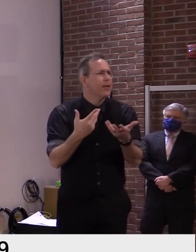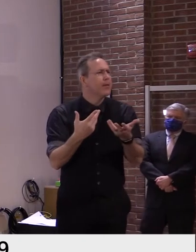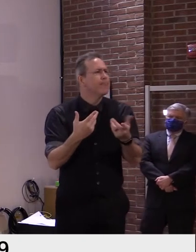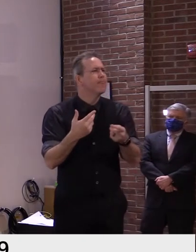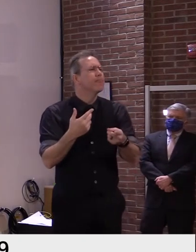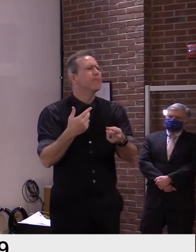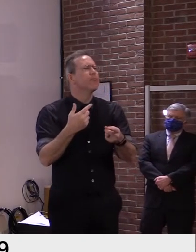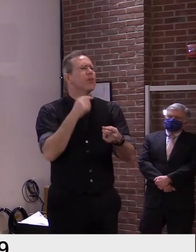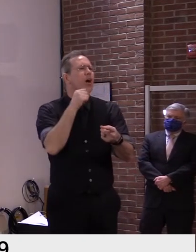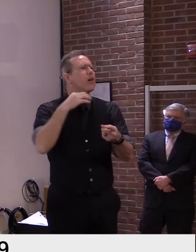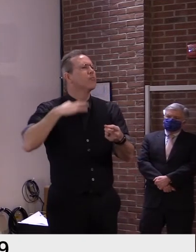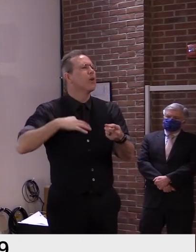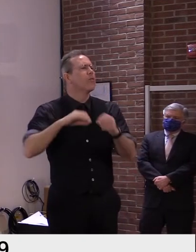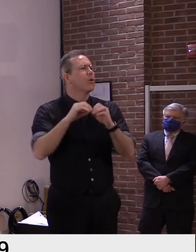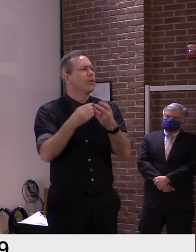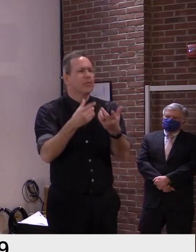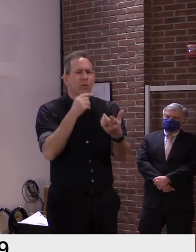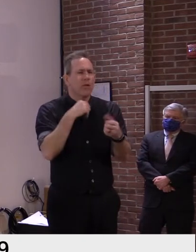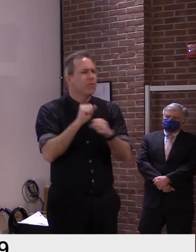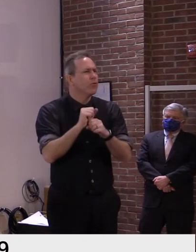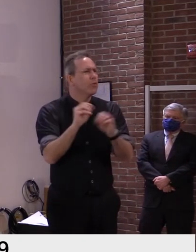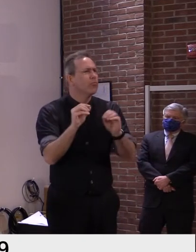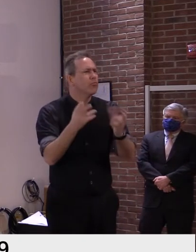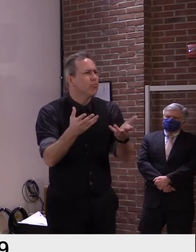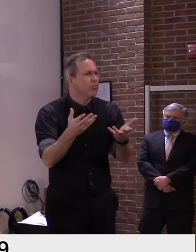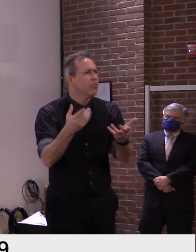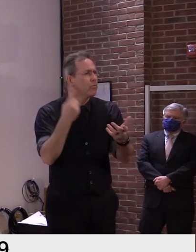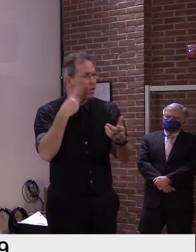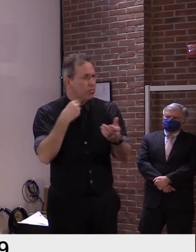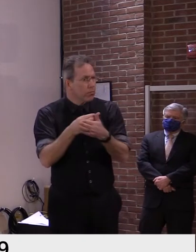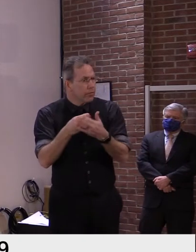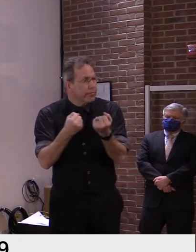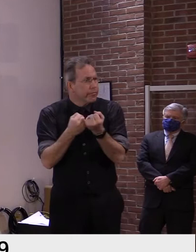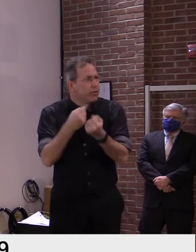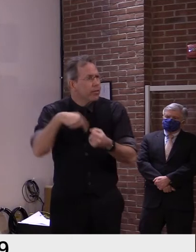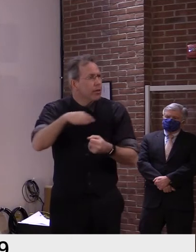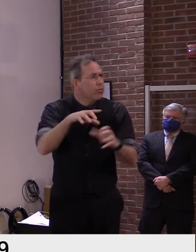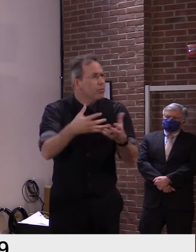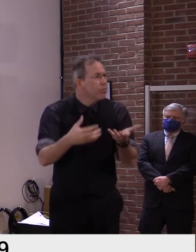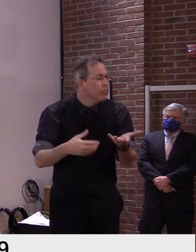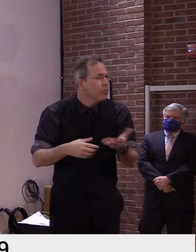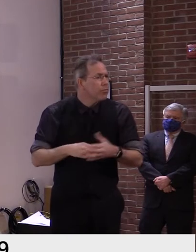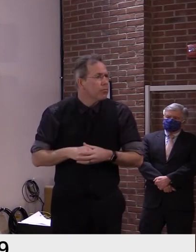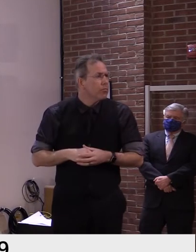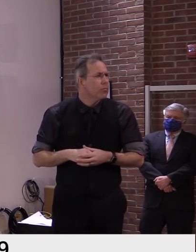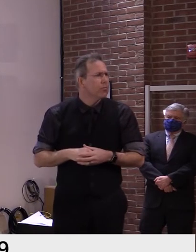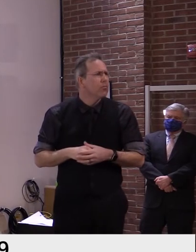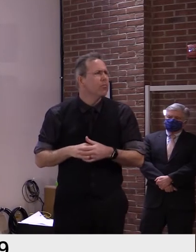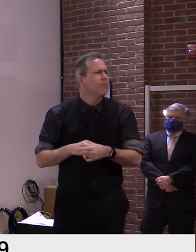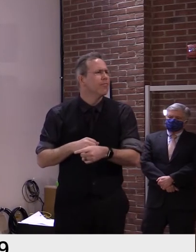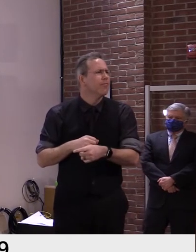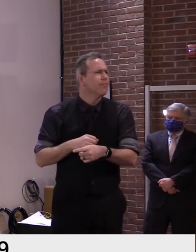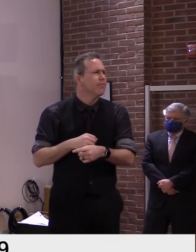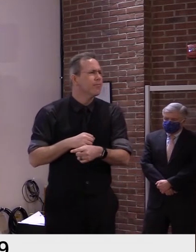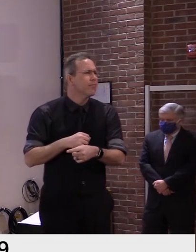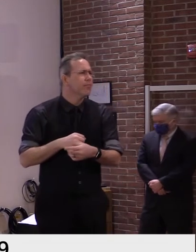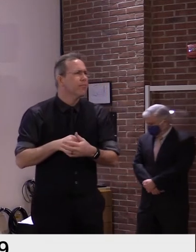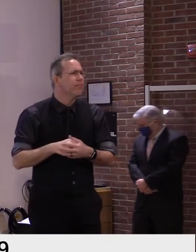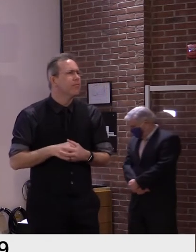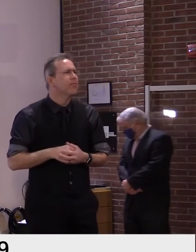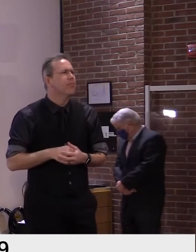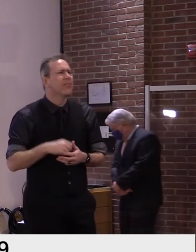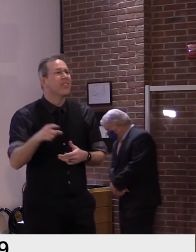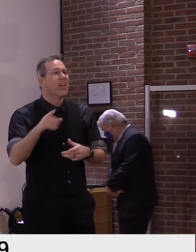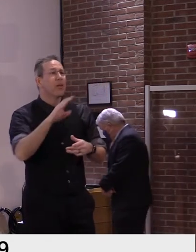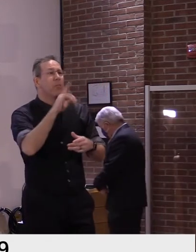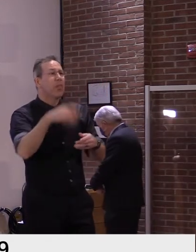reminder, Lisa and Secretary Curley, I think that's just passed the House. It has not been considered by the Senate at this point. They haven't even